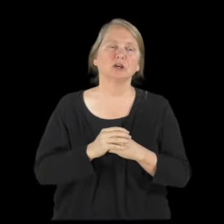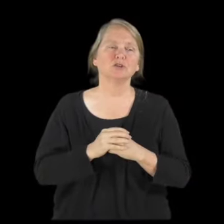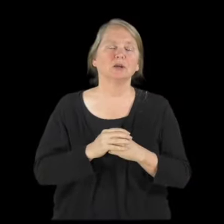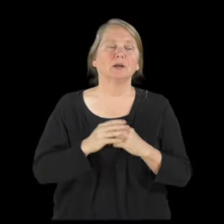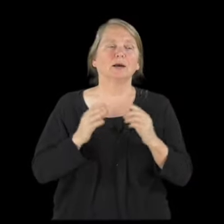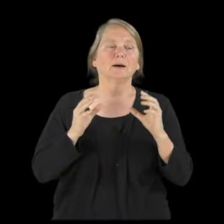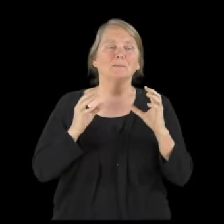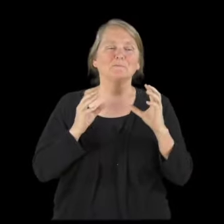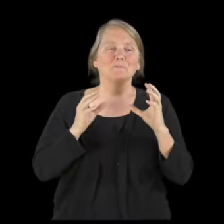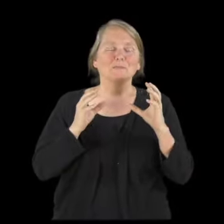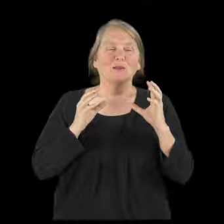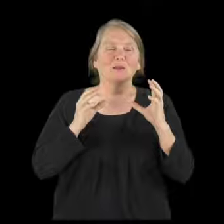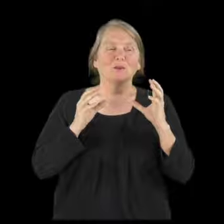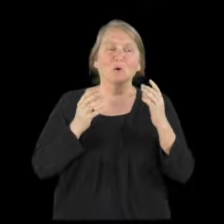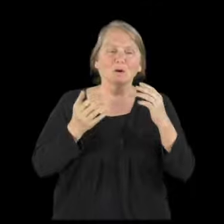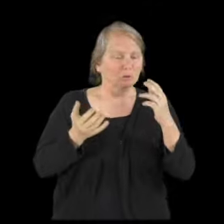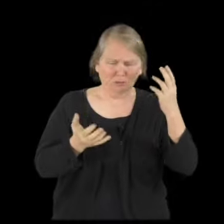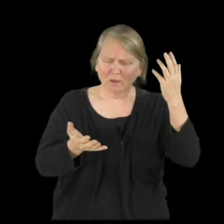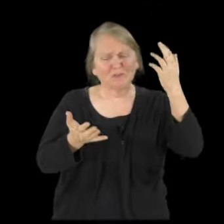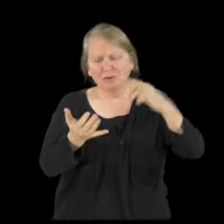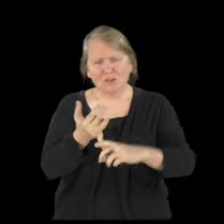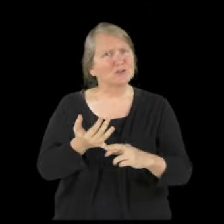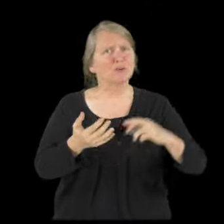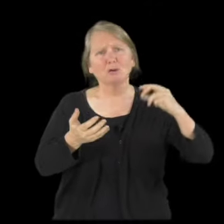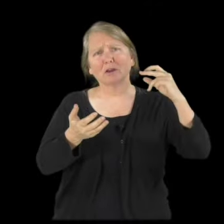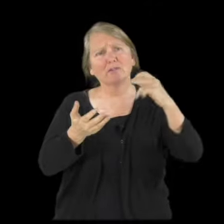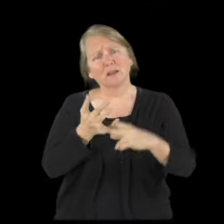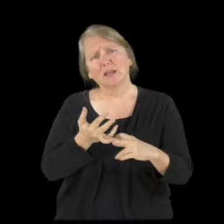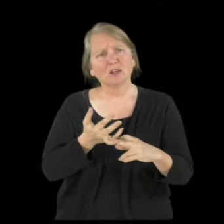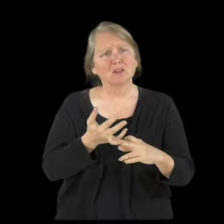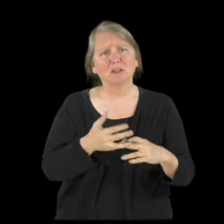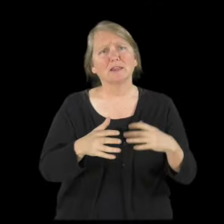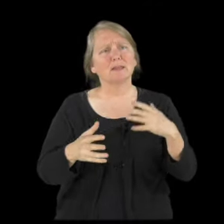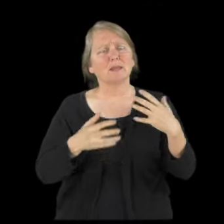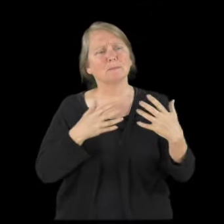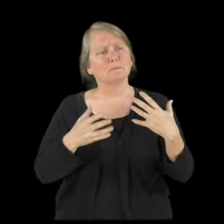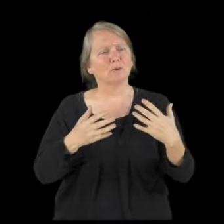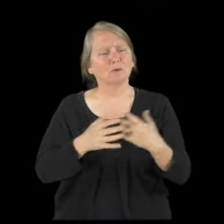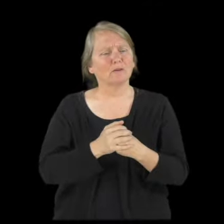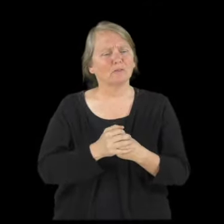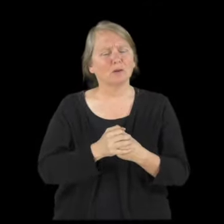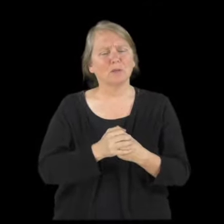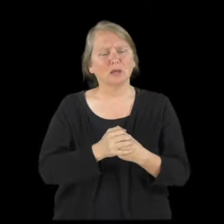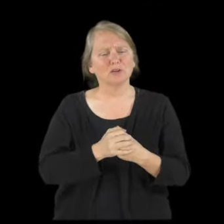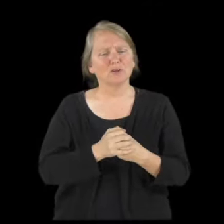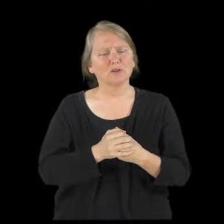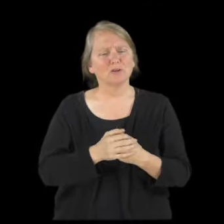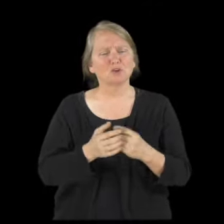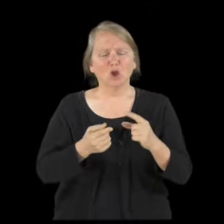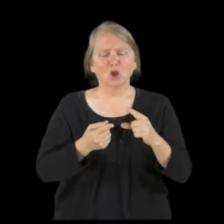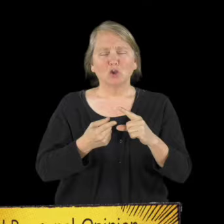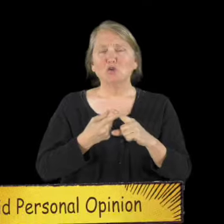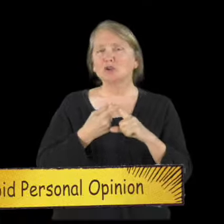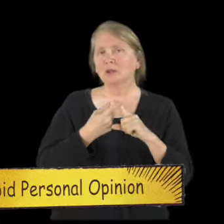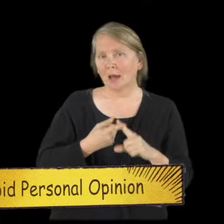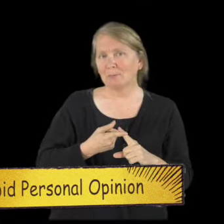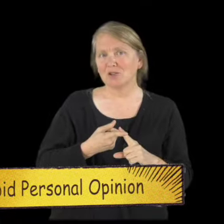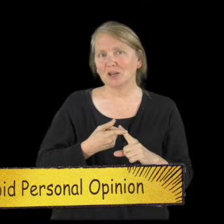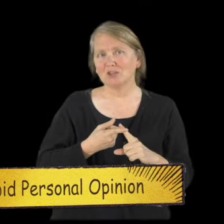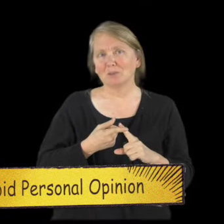judge. You're looking for history, you're looking for the connection to the theme, you're looking for communication skills. You should not be judging